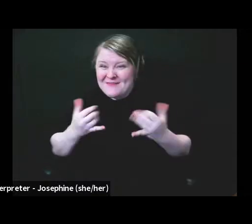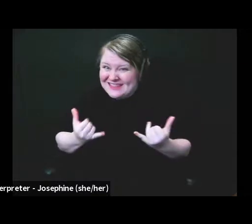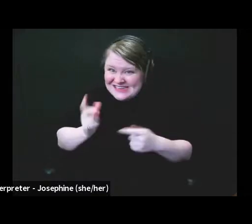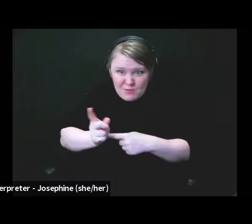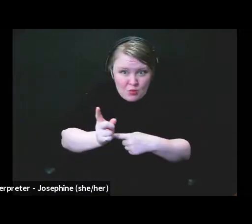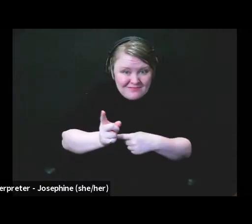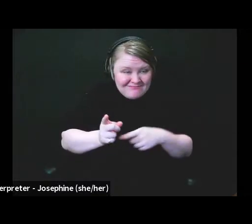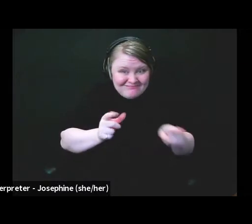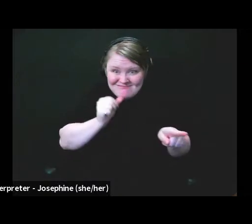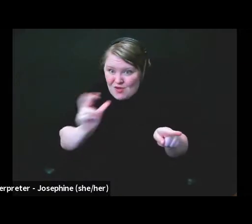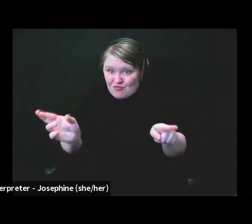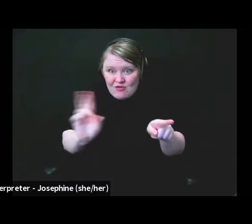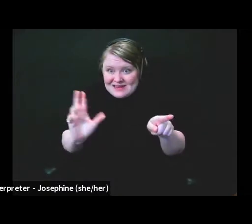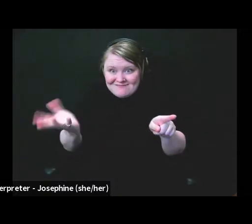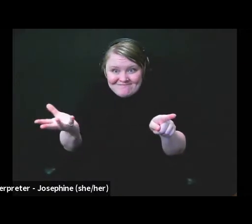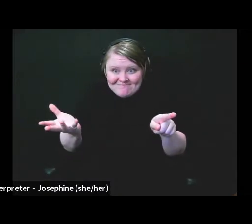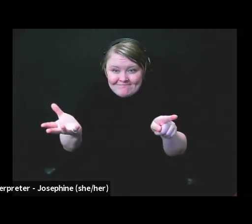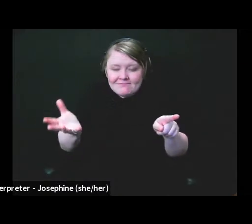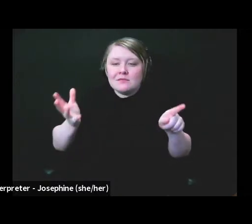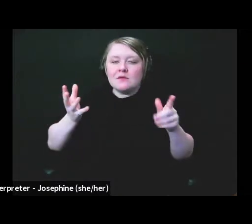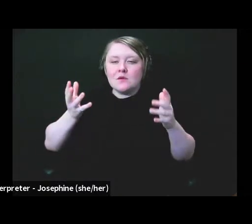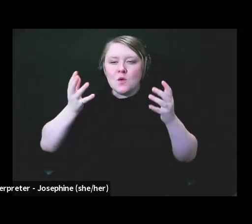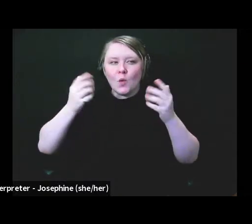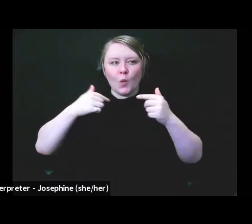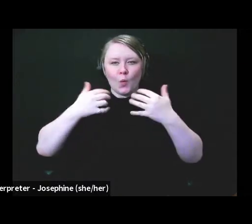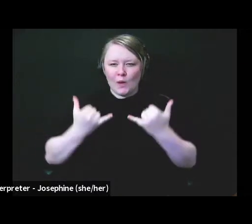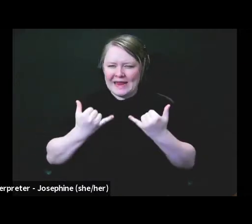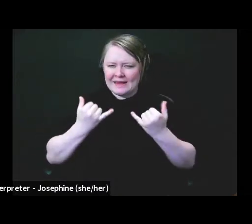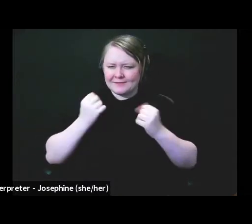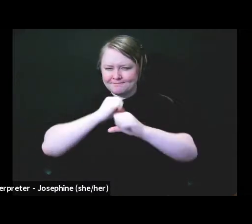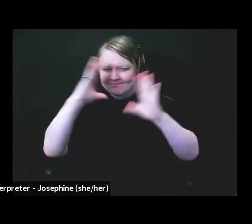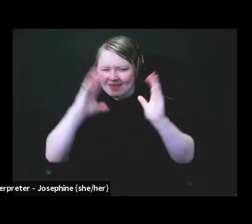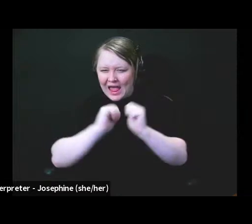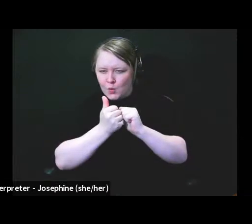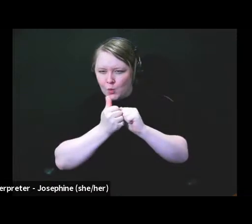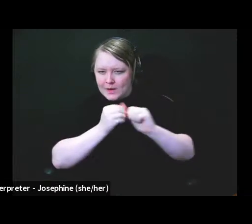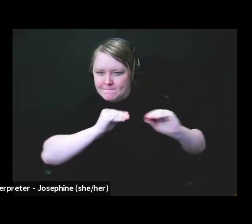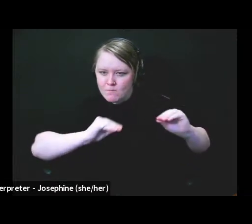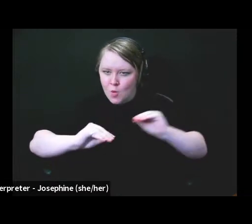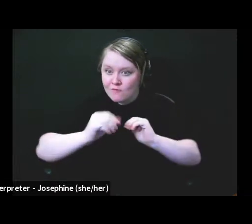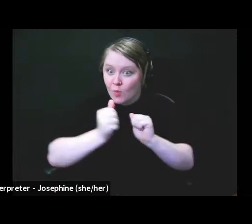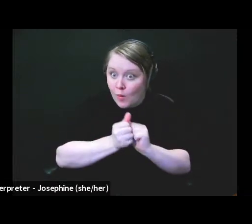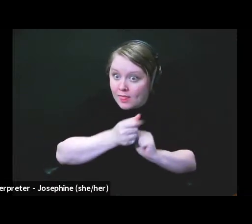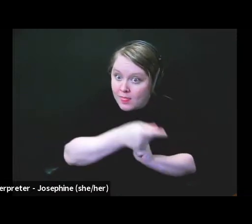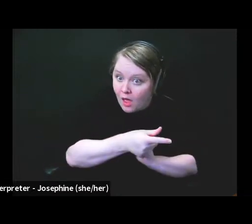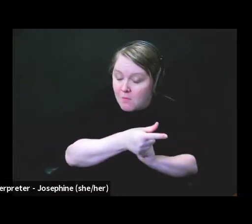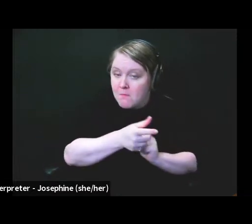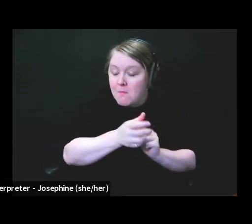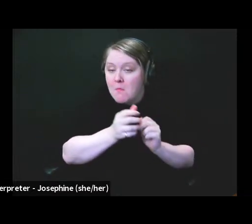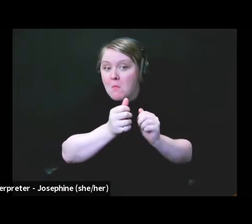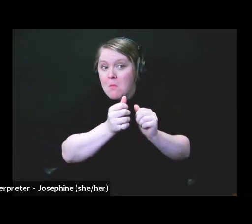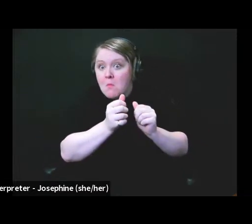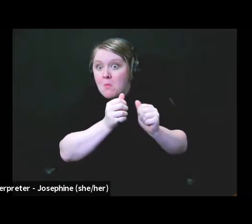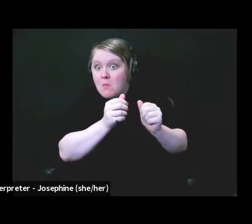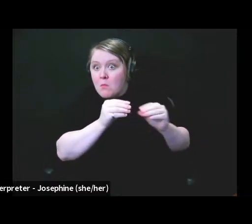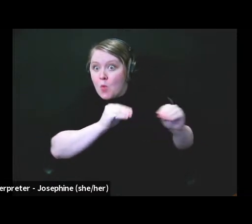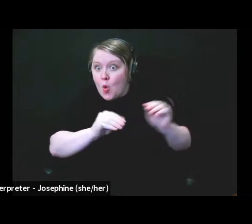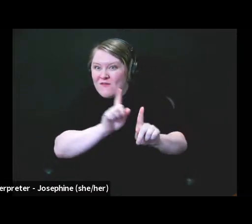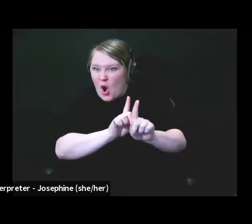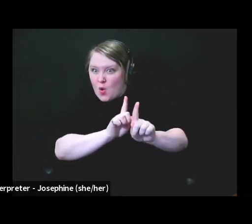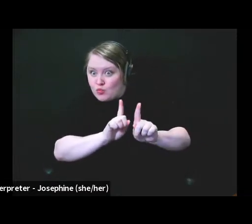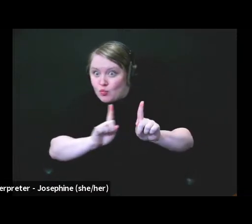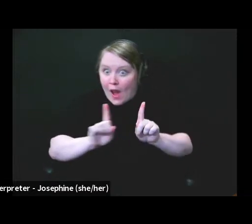not ready for that. And so how do you move with them? How do you move around them? How do you move without them? And in